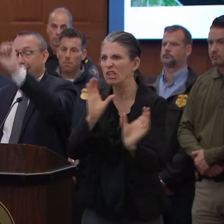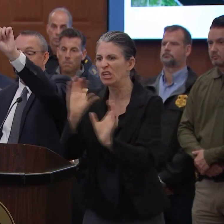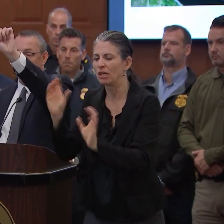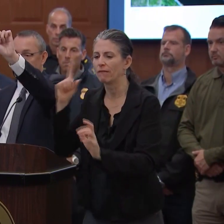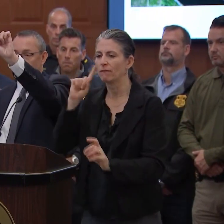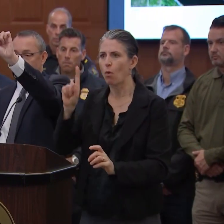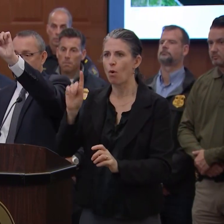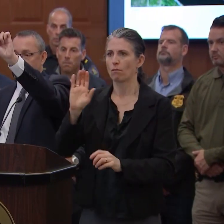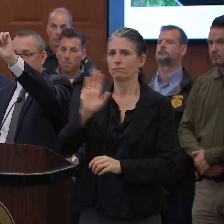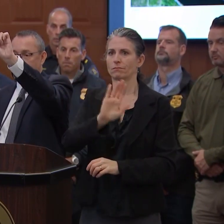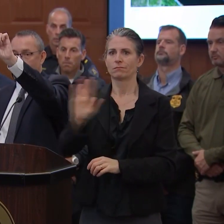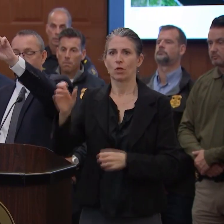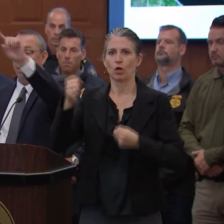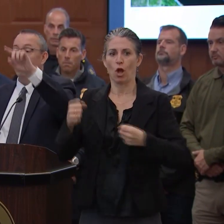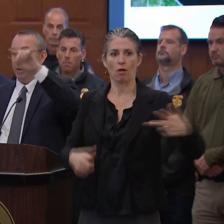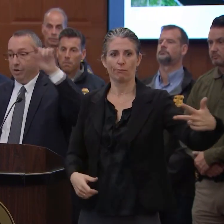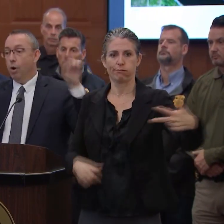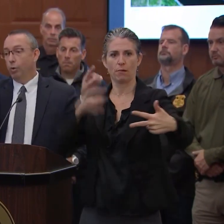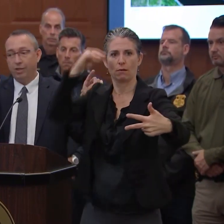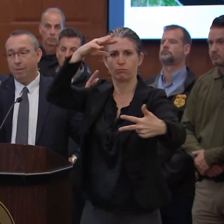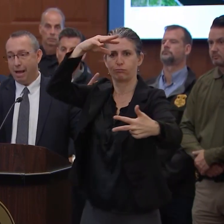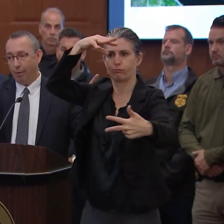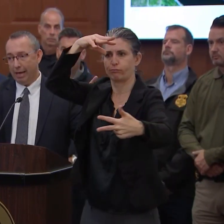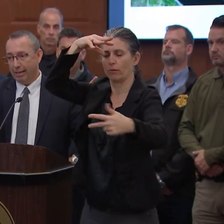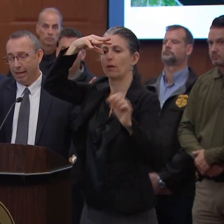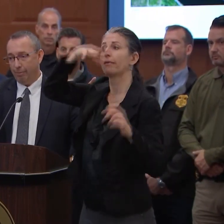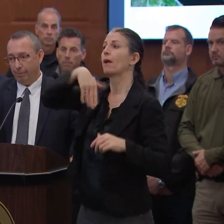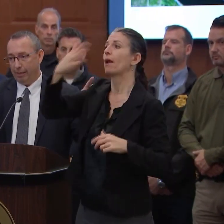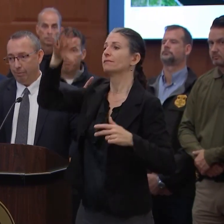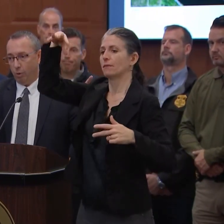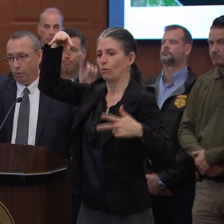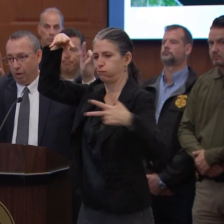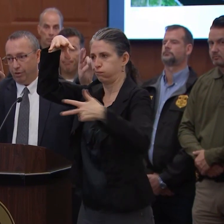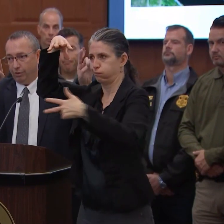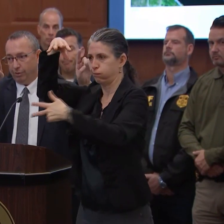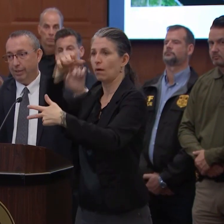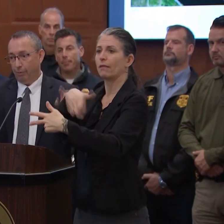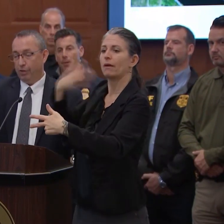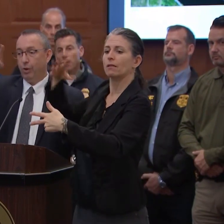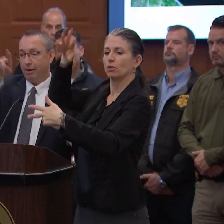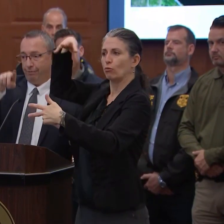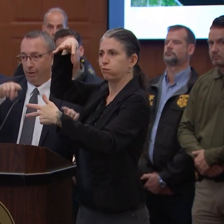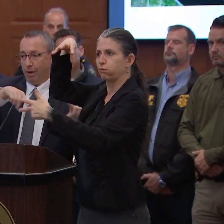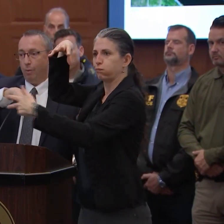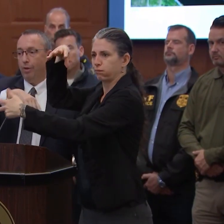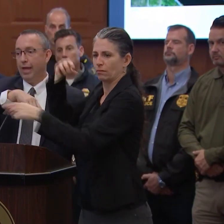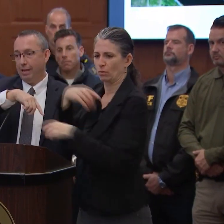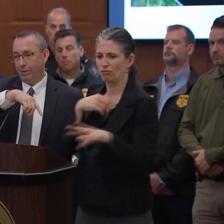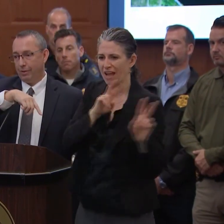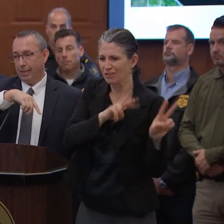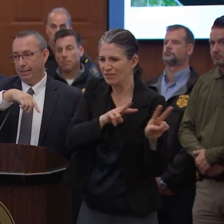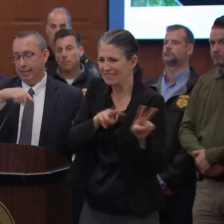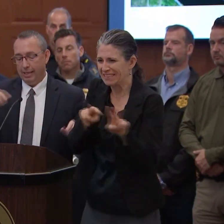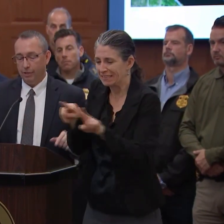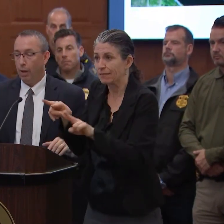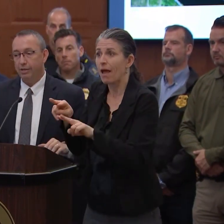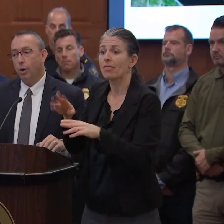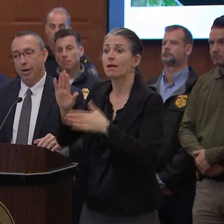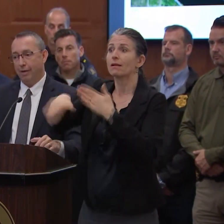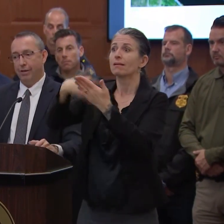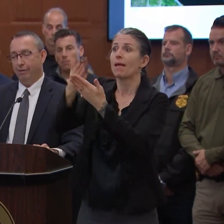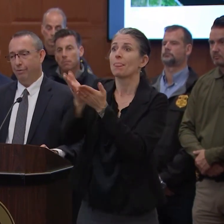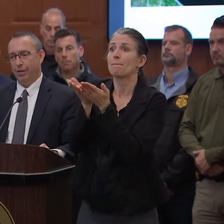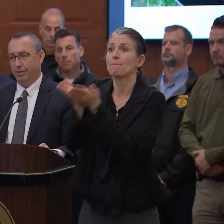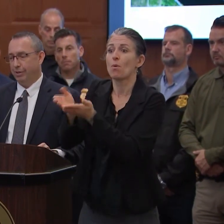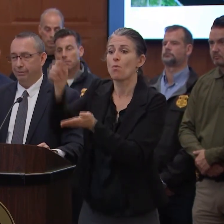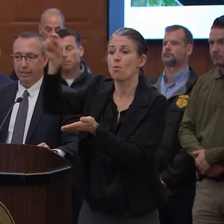and then we left this location in that car. We know somehow we ended up at the boat launch. Can we try to figure out what that looks like? So I don't